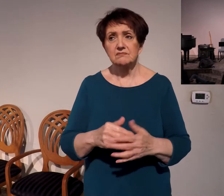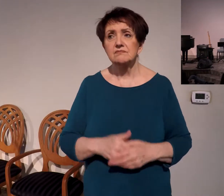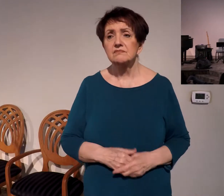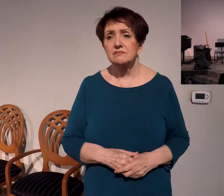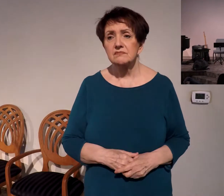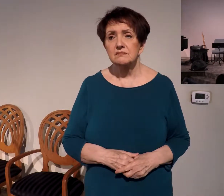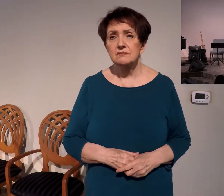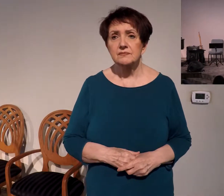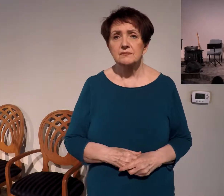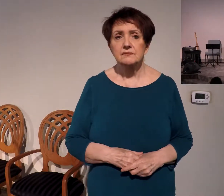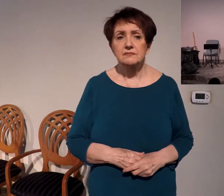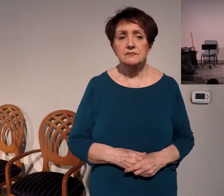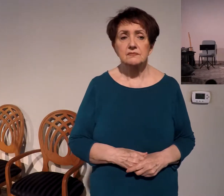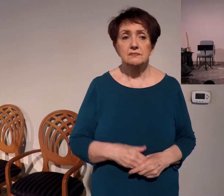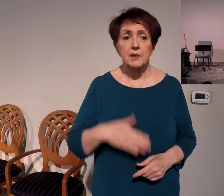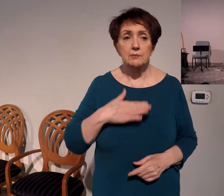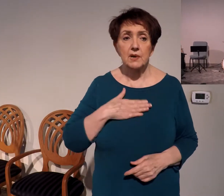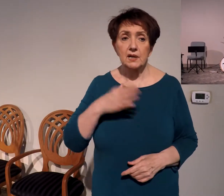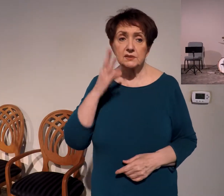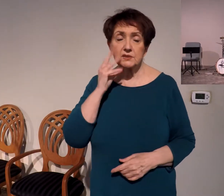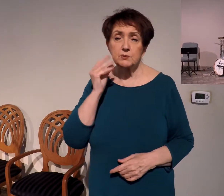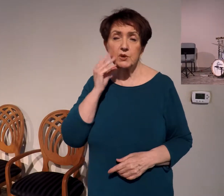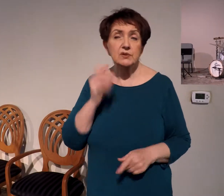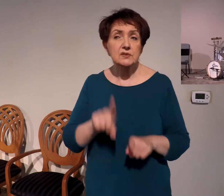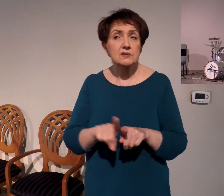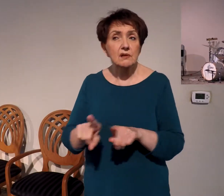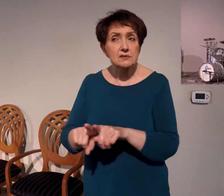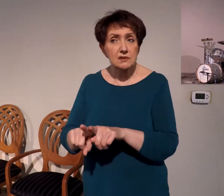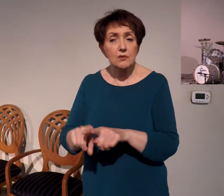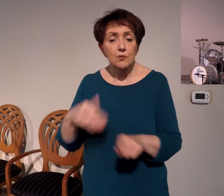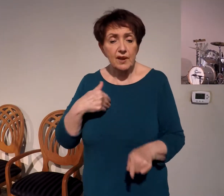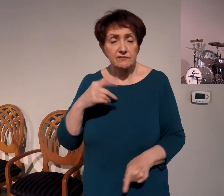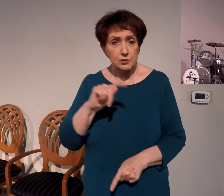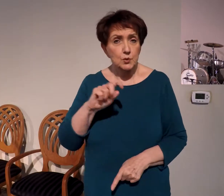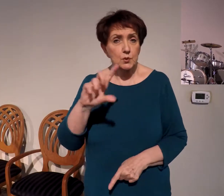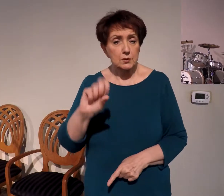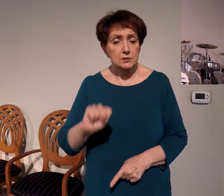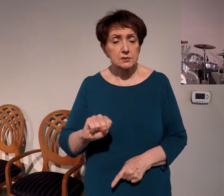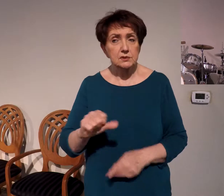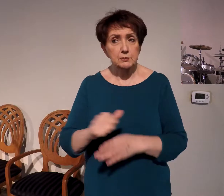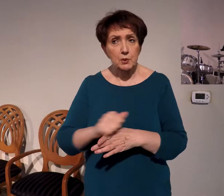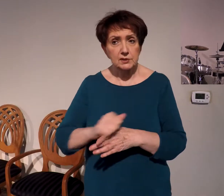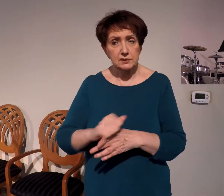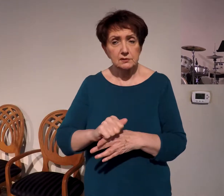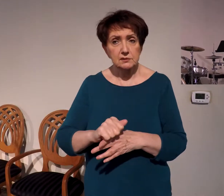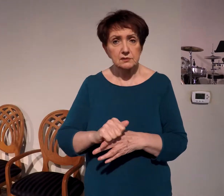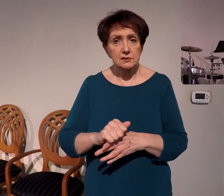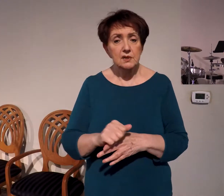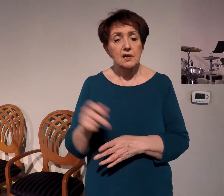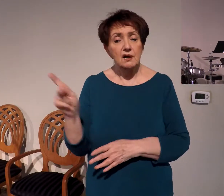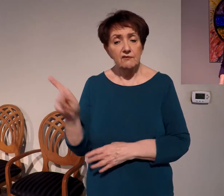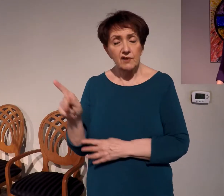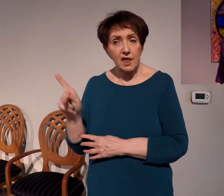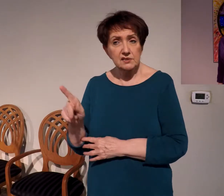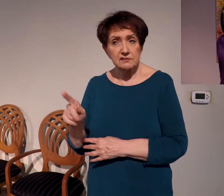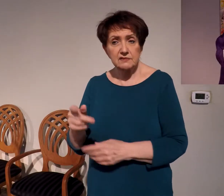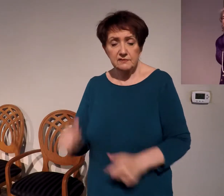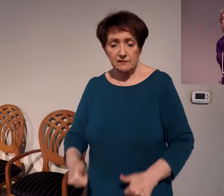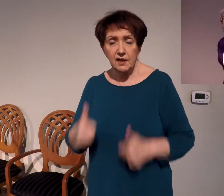But my experience is also that we have tools to practice and a philosophy of